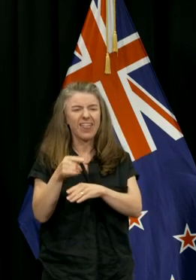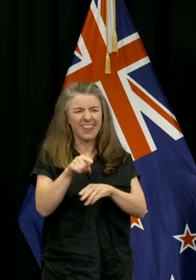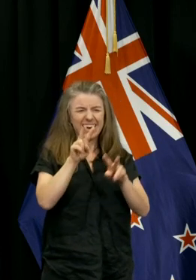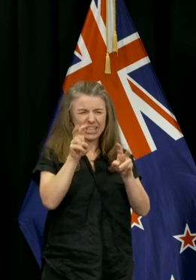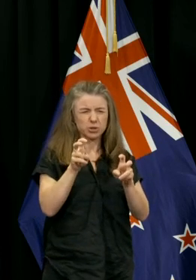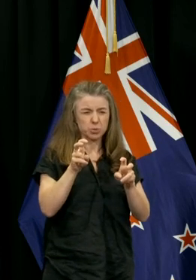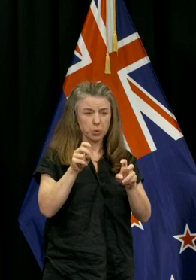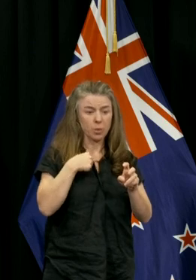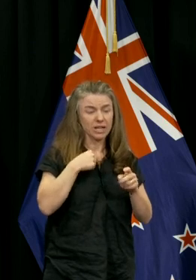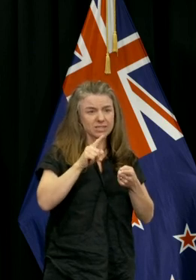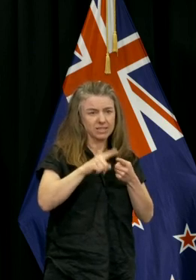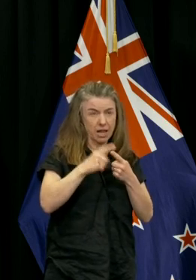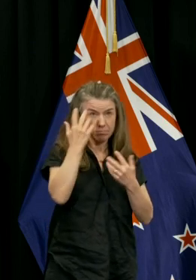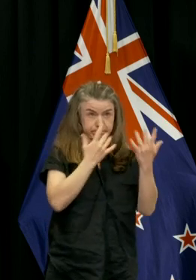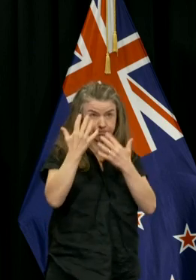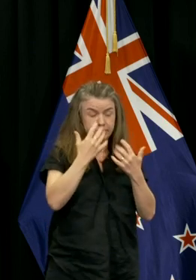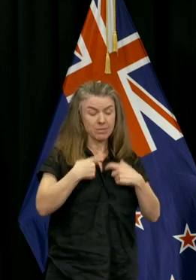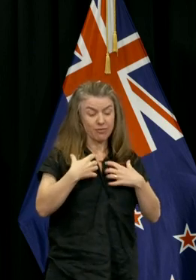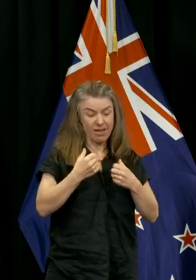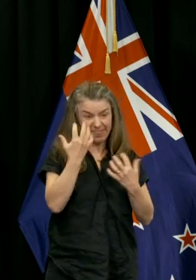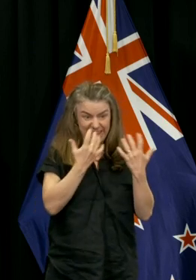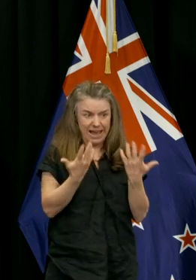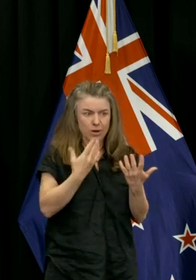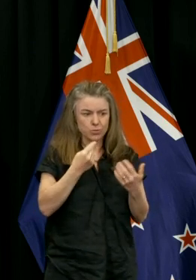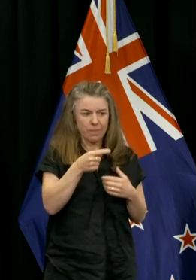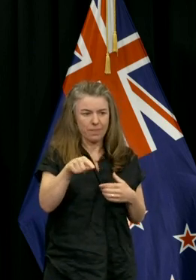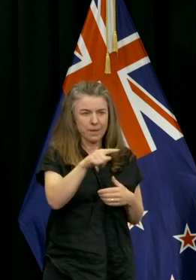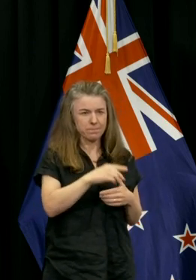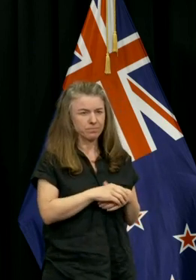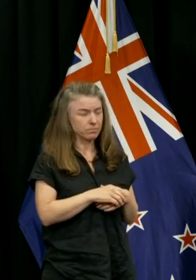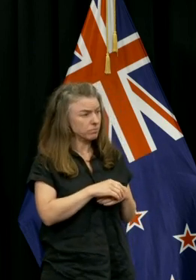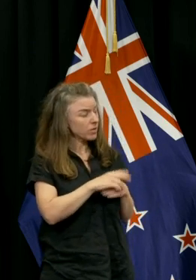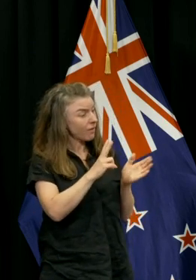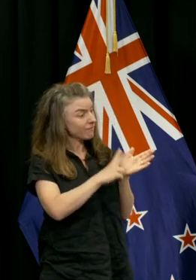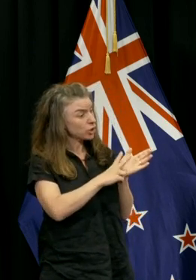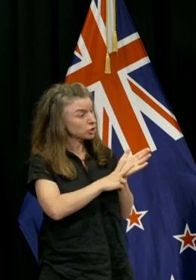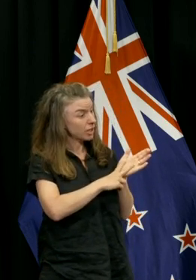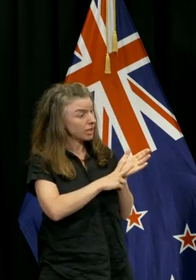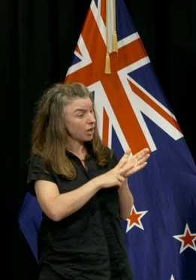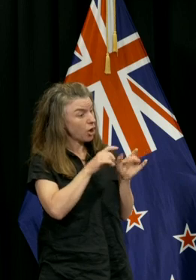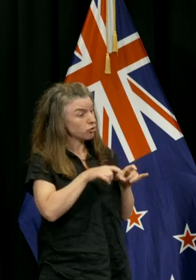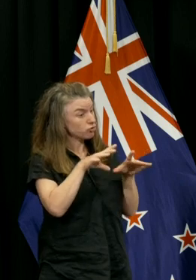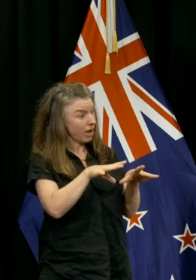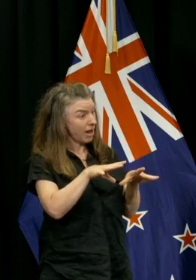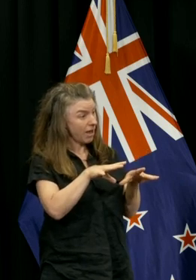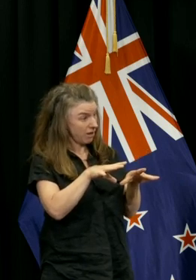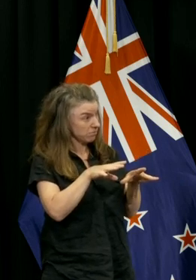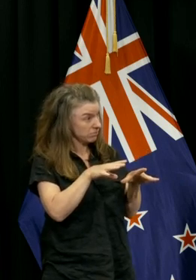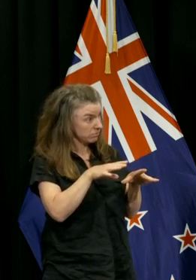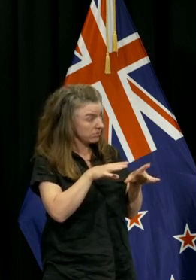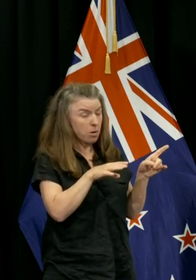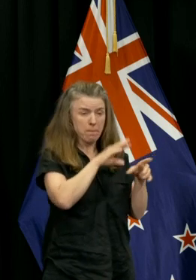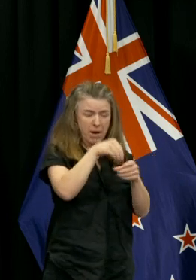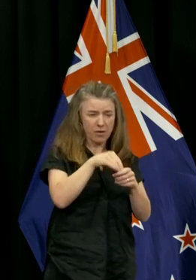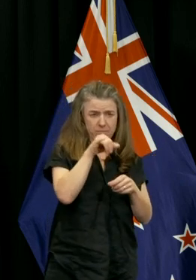been actively pursued by the Ministry of Health. Contact with Virgin Australia, are they included in that? Well, they are part of that aviation industry organisation.